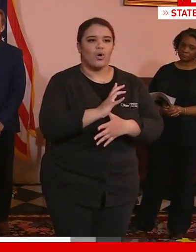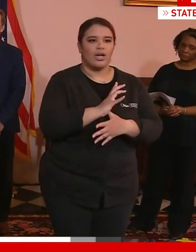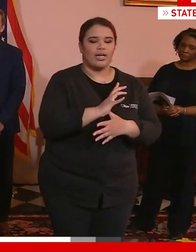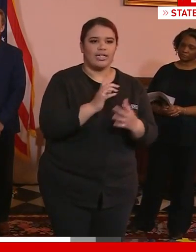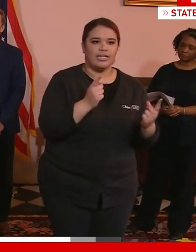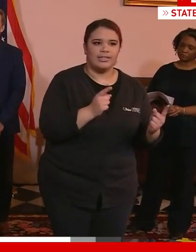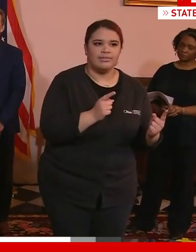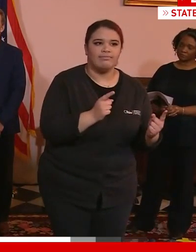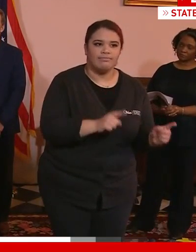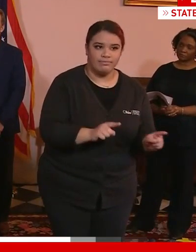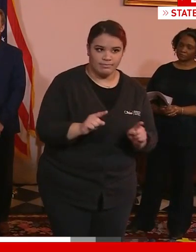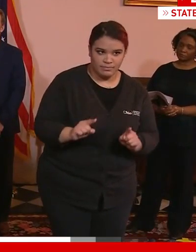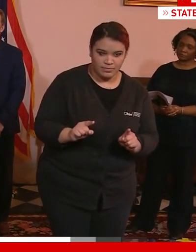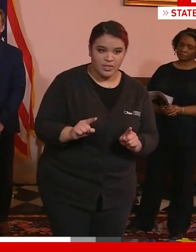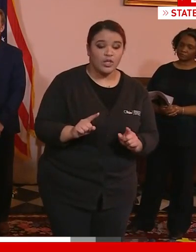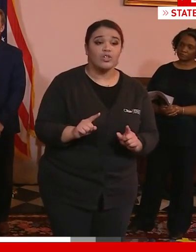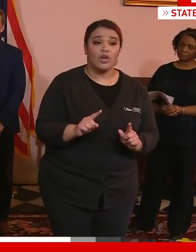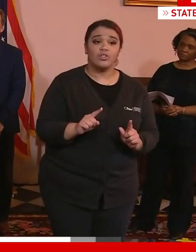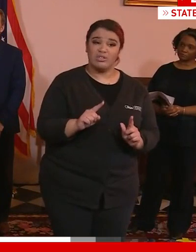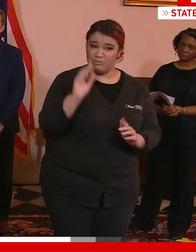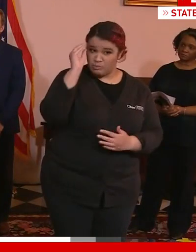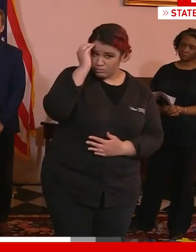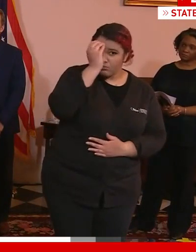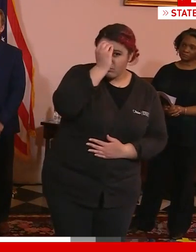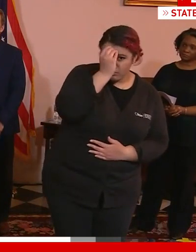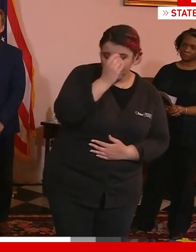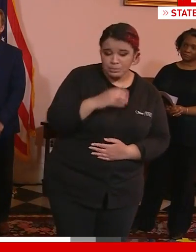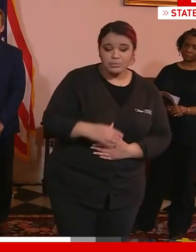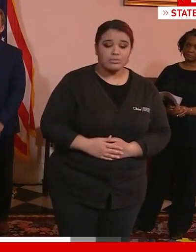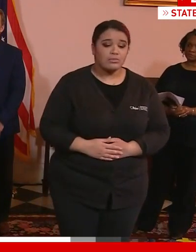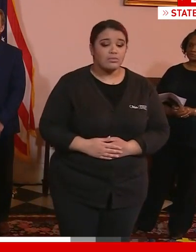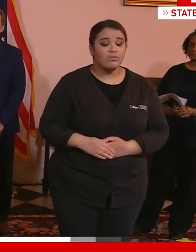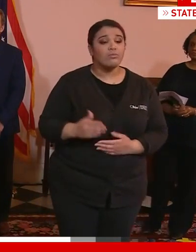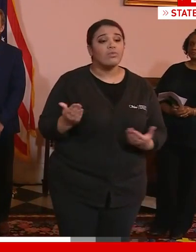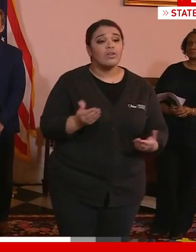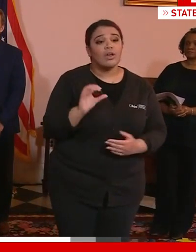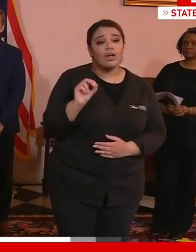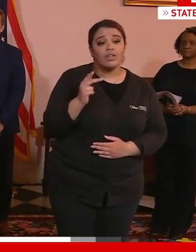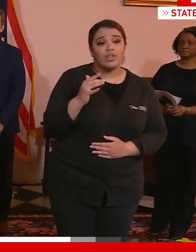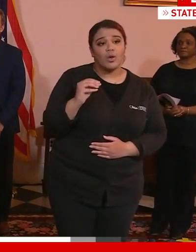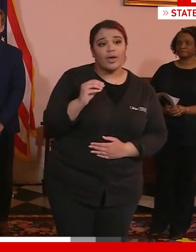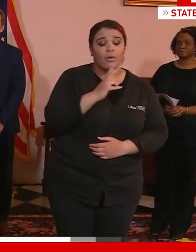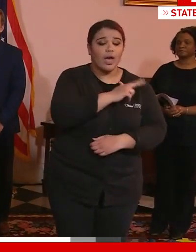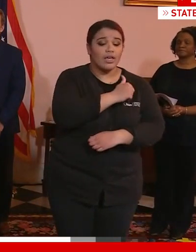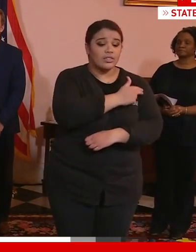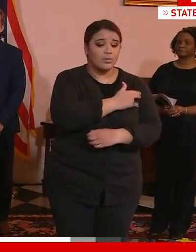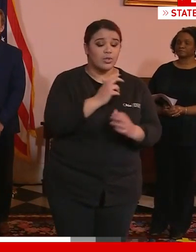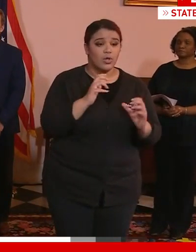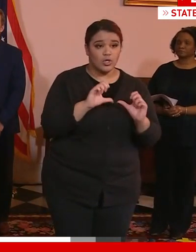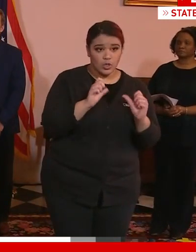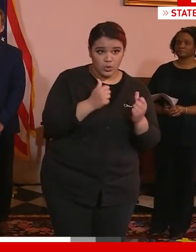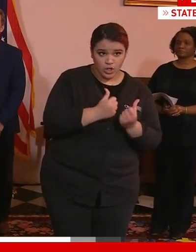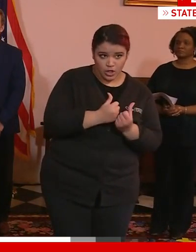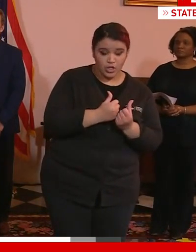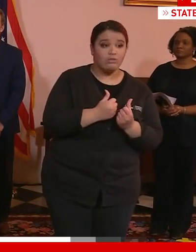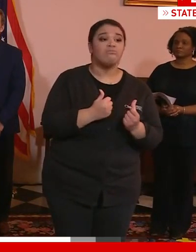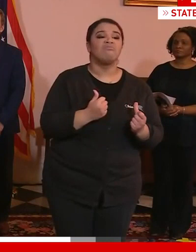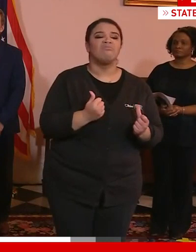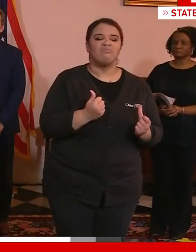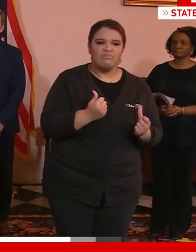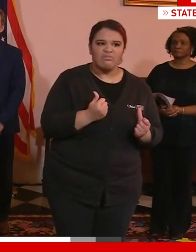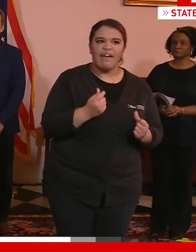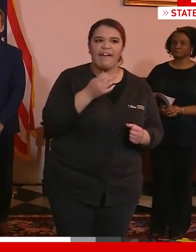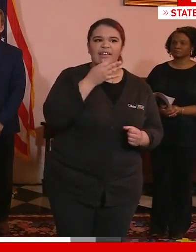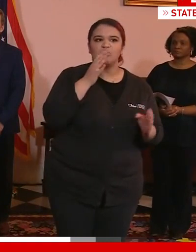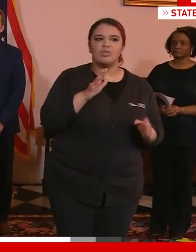of remind ourselves. At the Ohio Hospital Association, we deployed a process whereby we asked some of the foremost experts in the